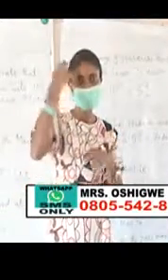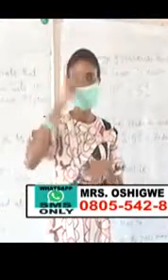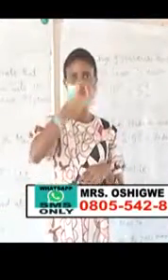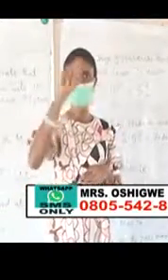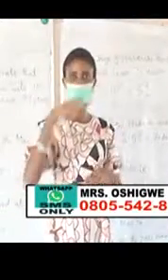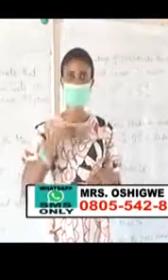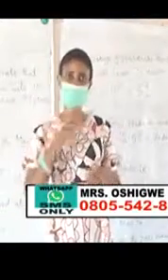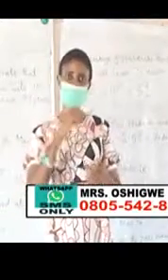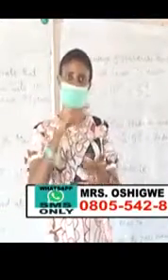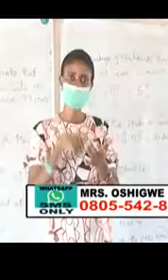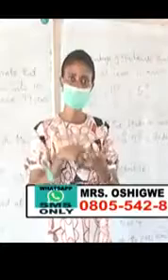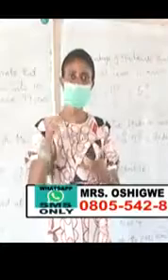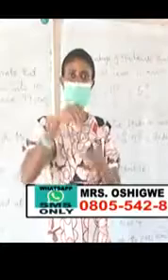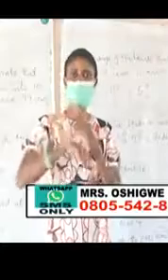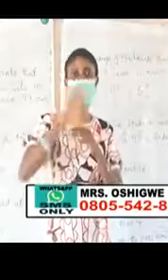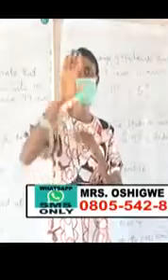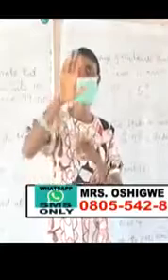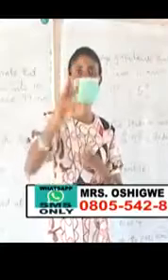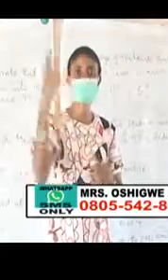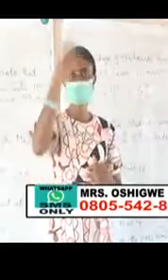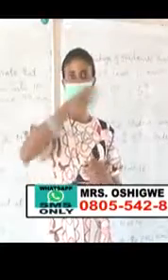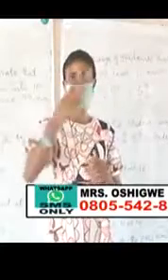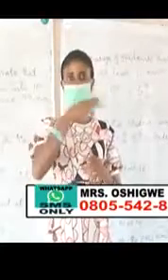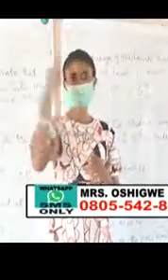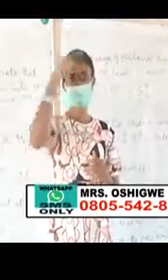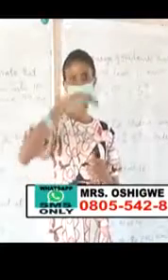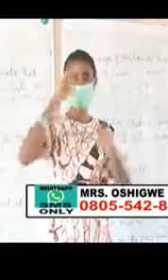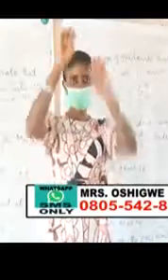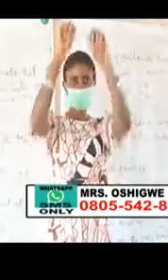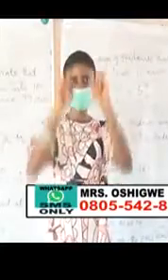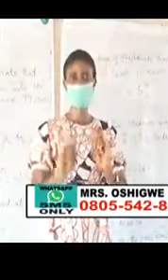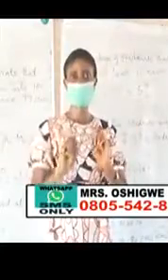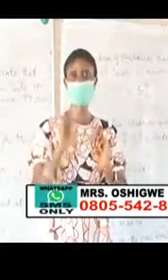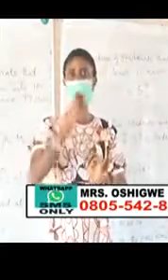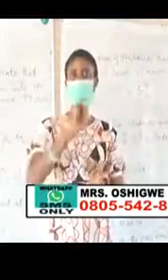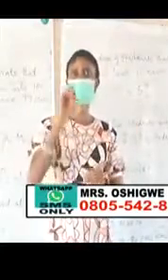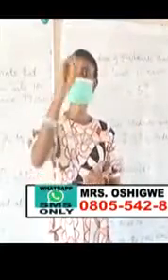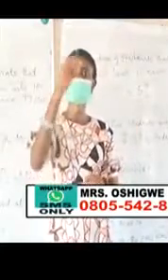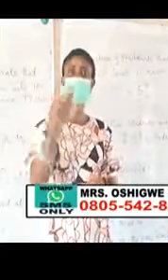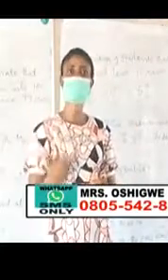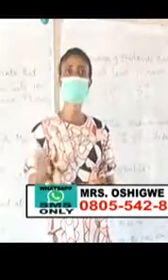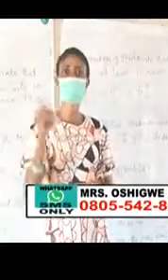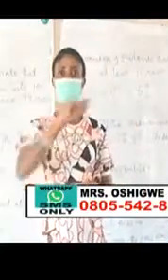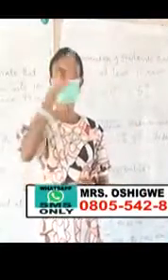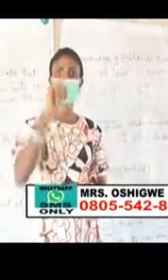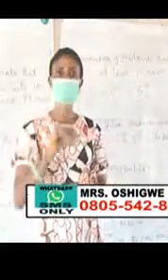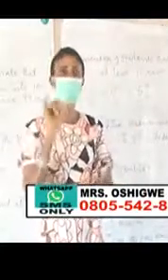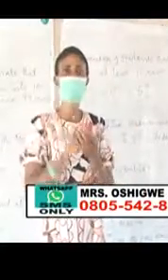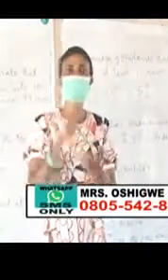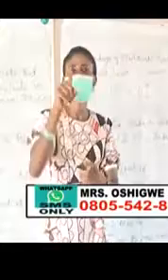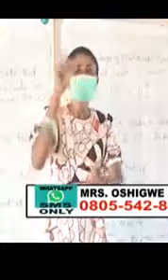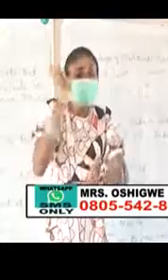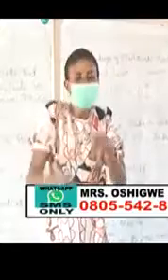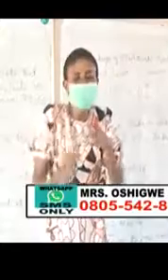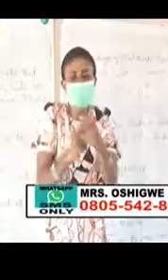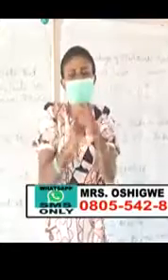this in your external examination. It's one of the questions that you cannot run away